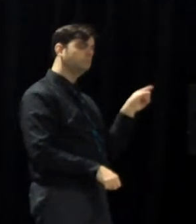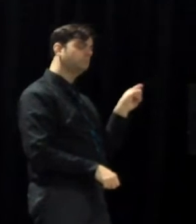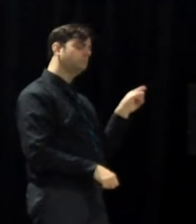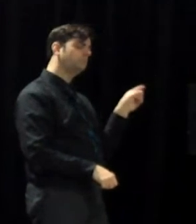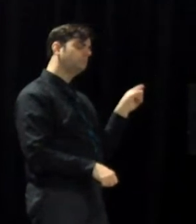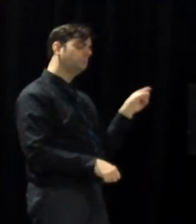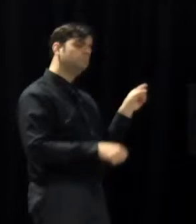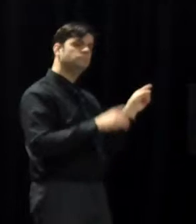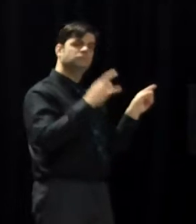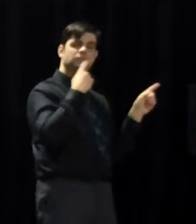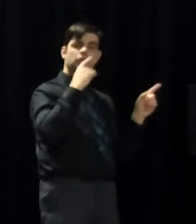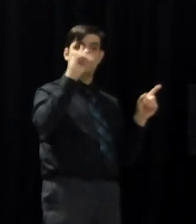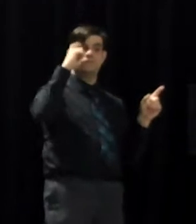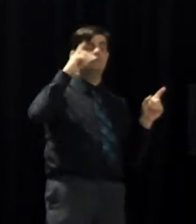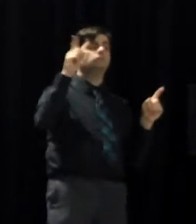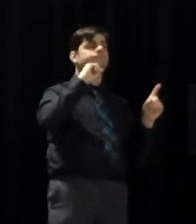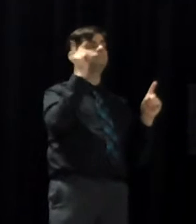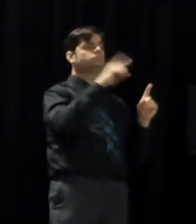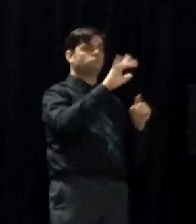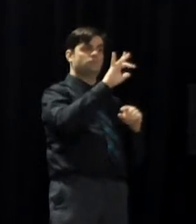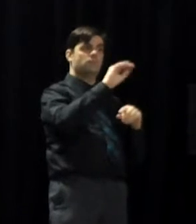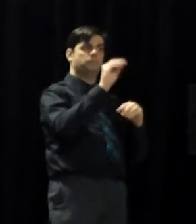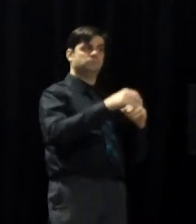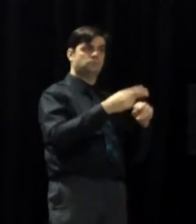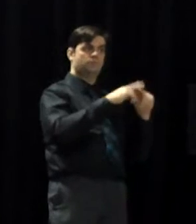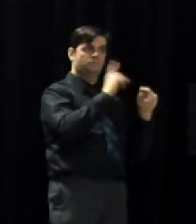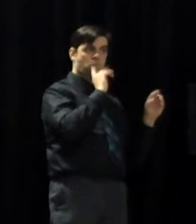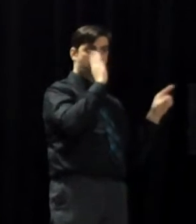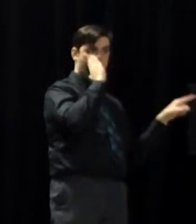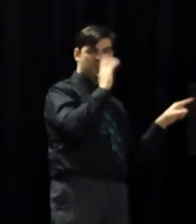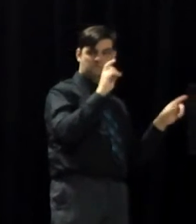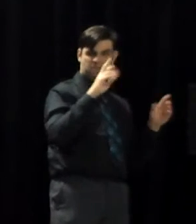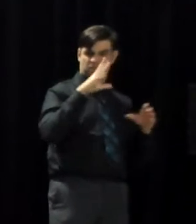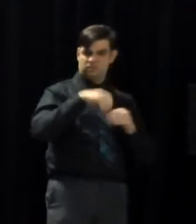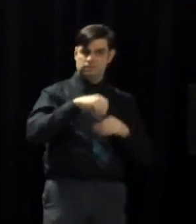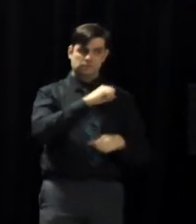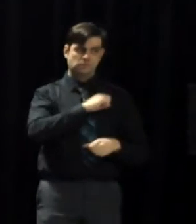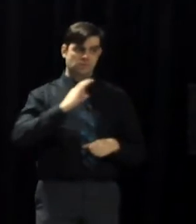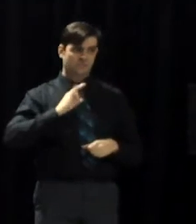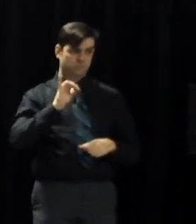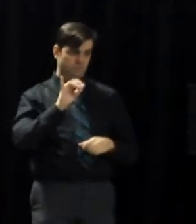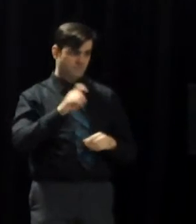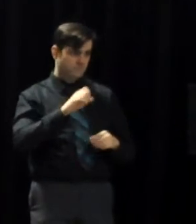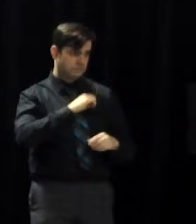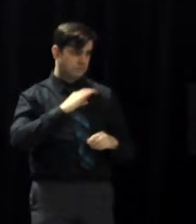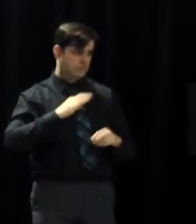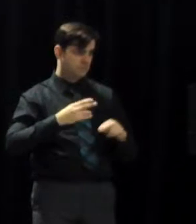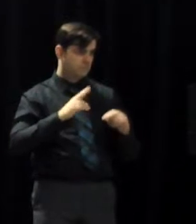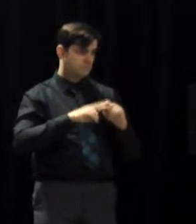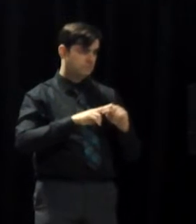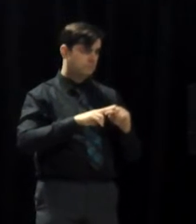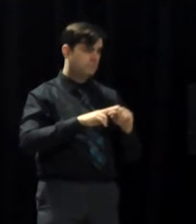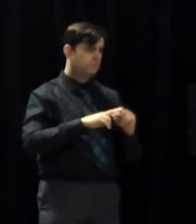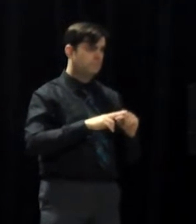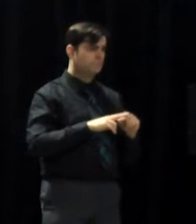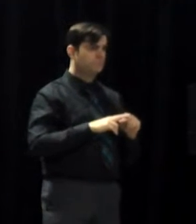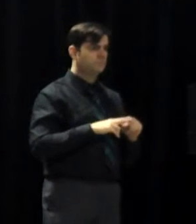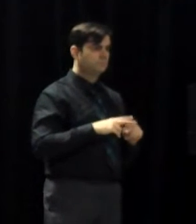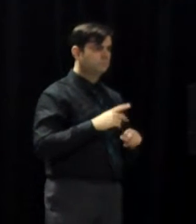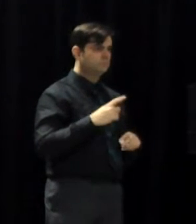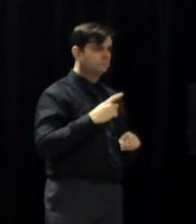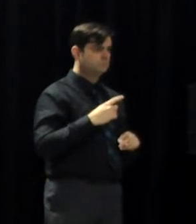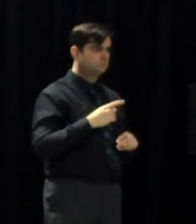mean, I don't know if that. Without staffing is pretty useless, right? Yeah, I think it's a fair point. And